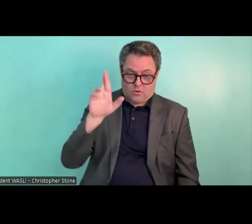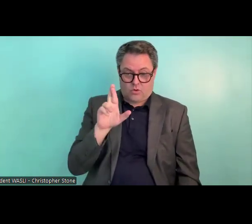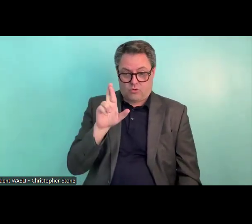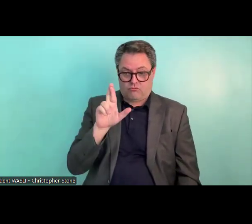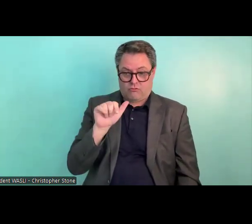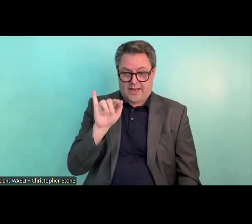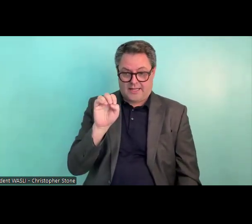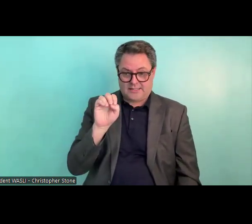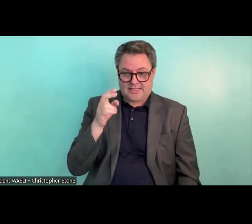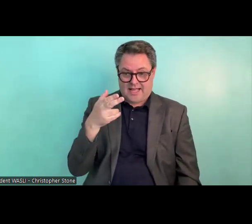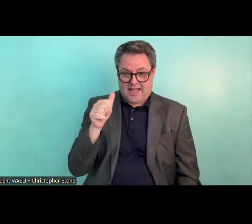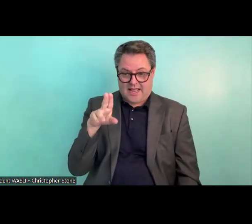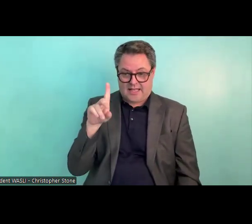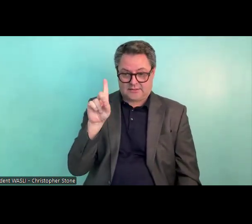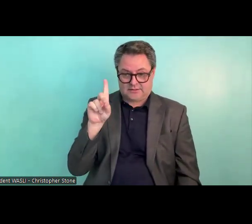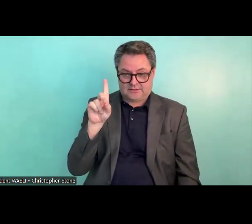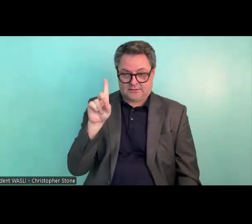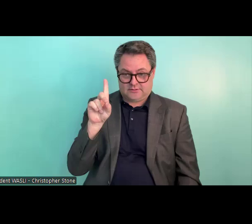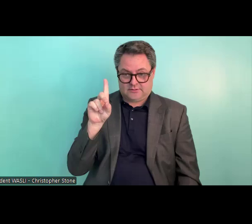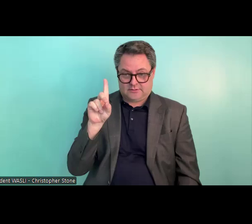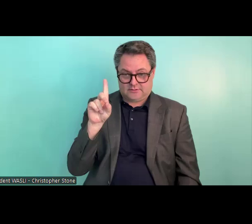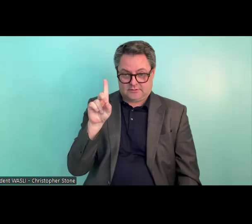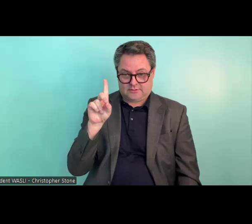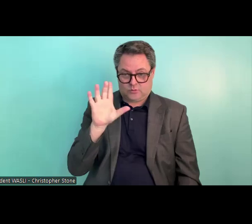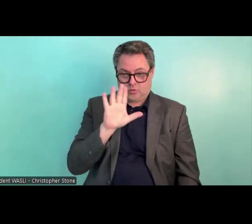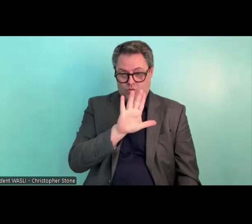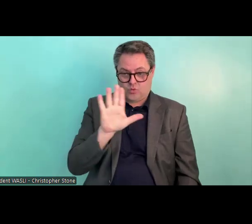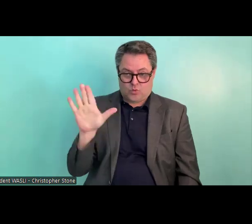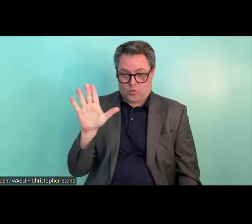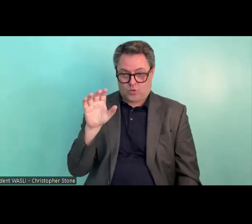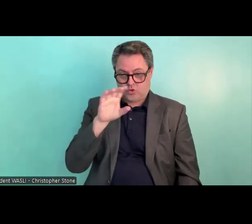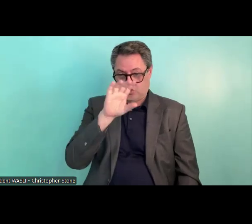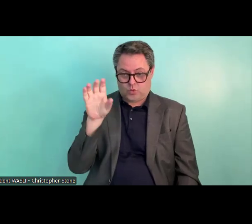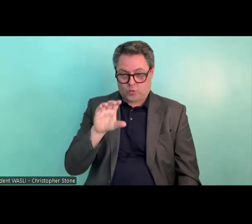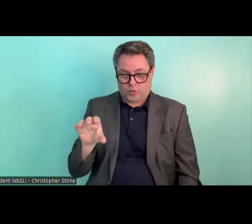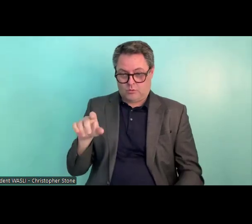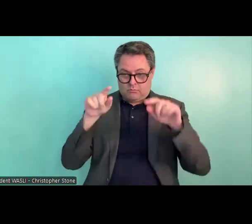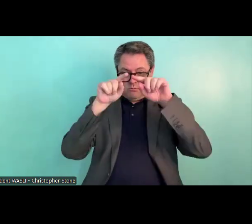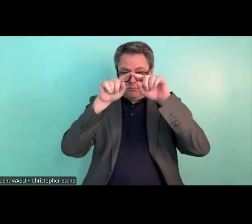if you can use the raise a hand feature on Zoom.